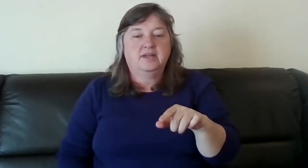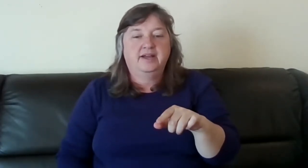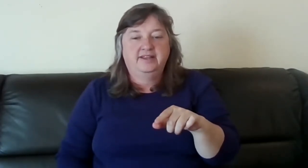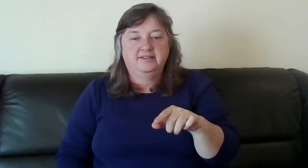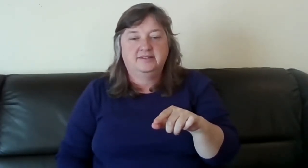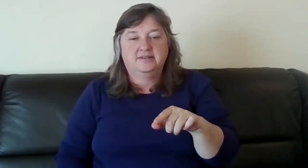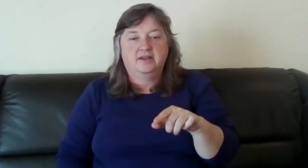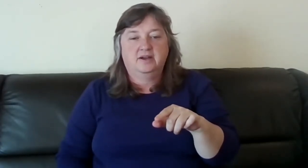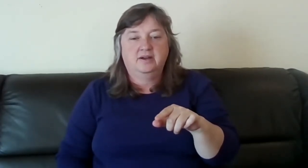signs,